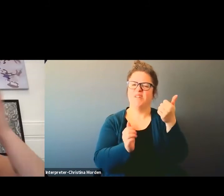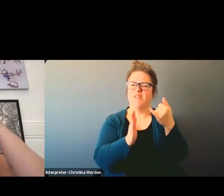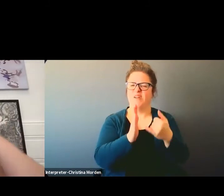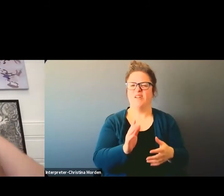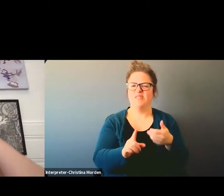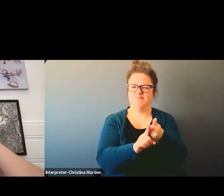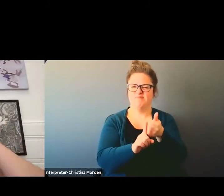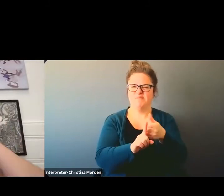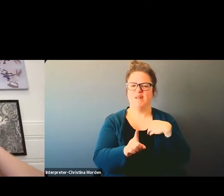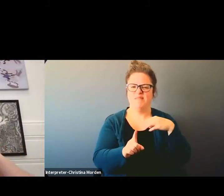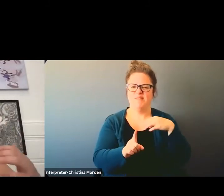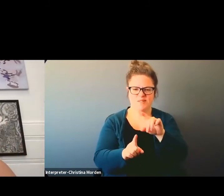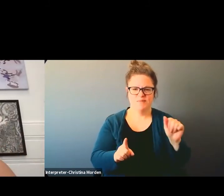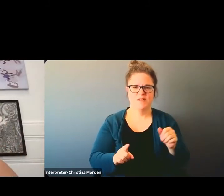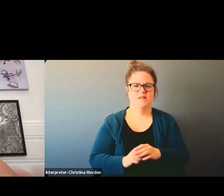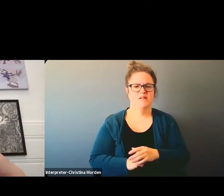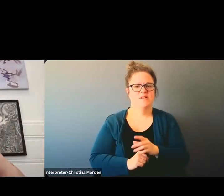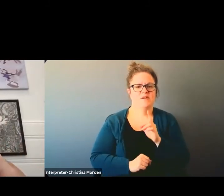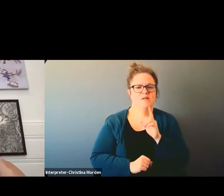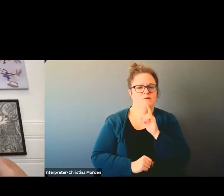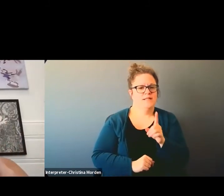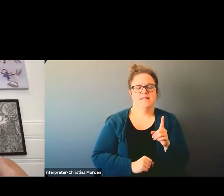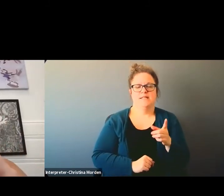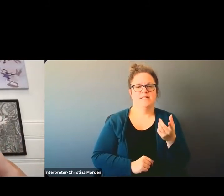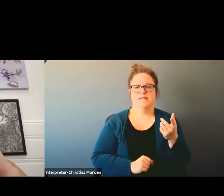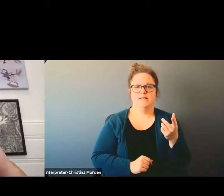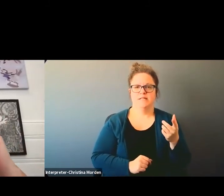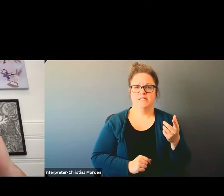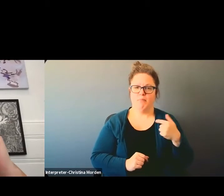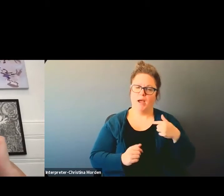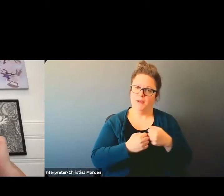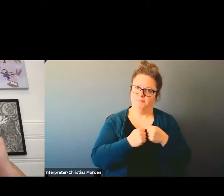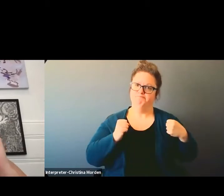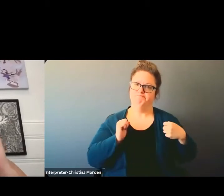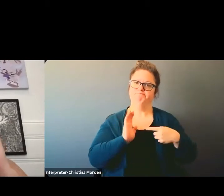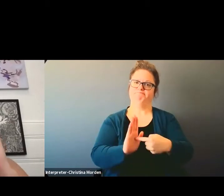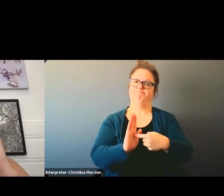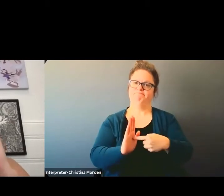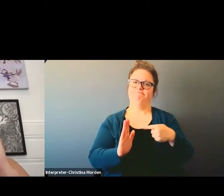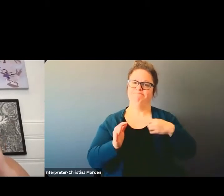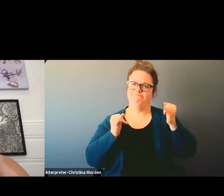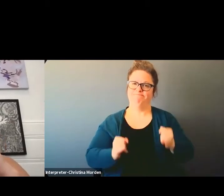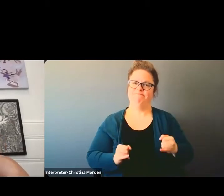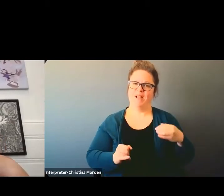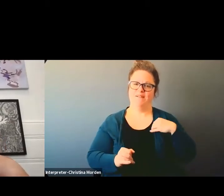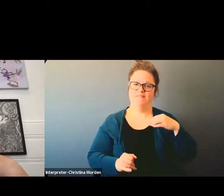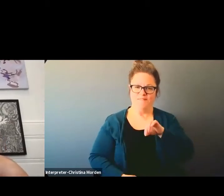which was really, in a way, my coming out as an individual with a disability.